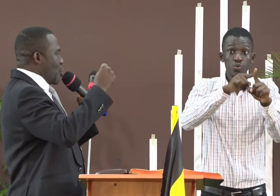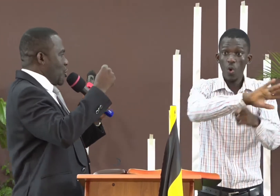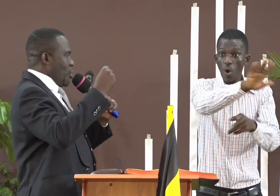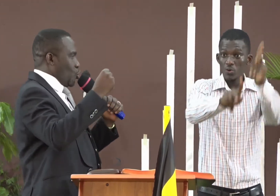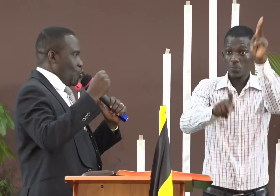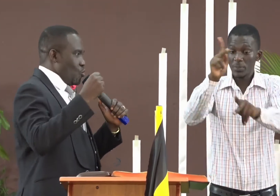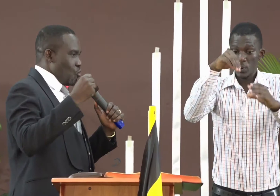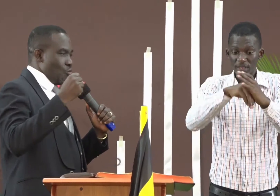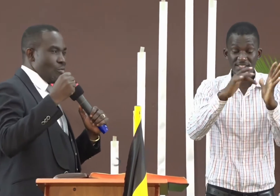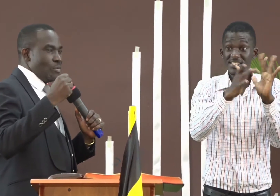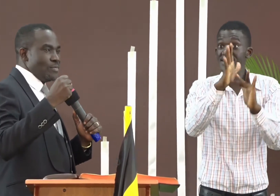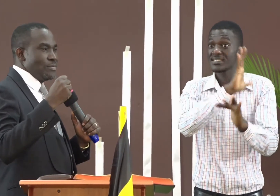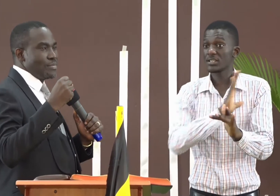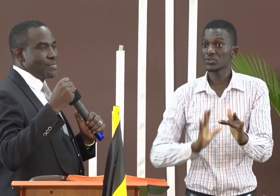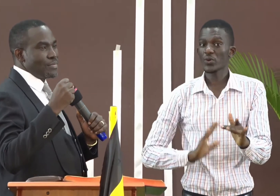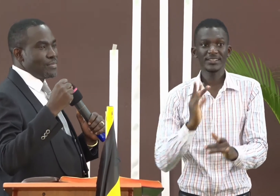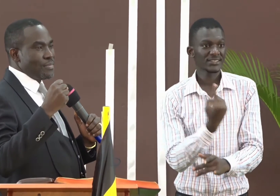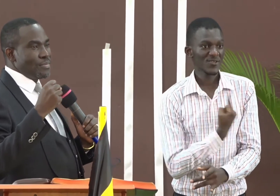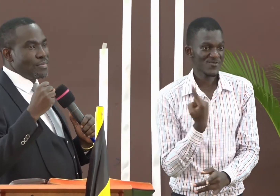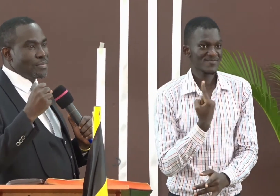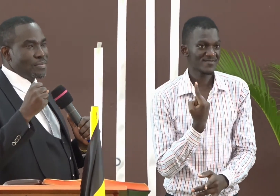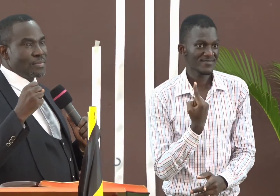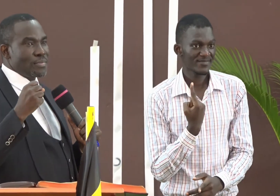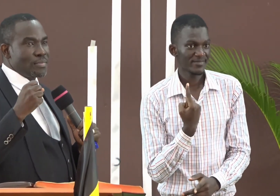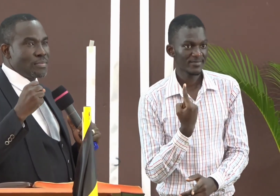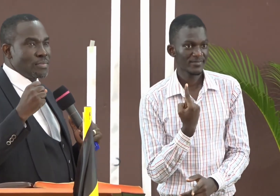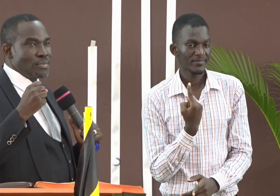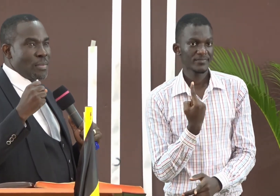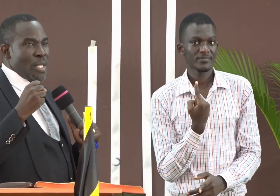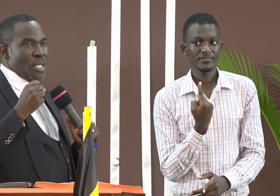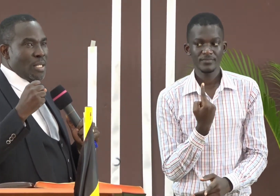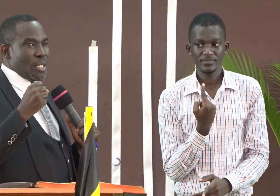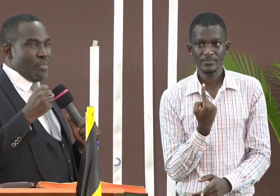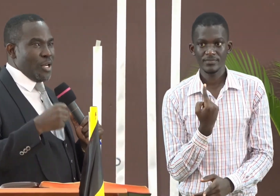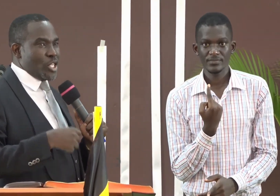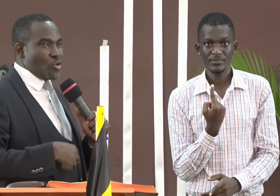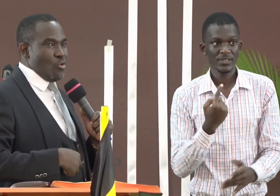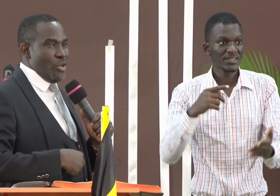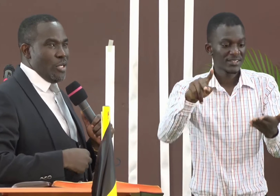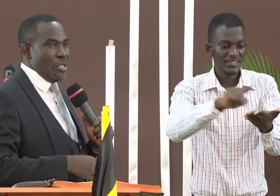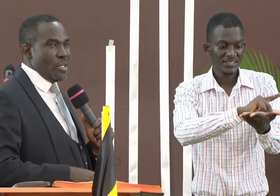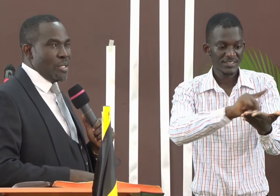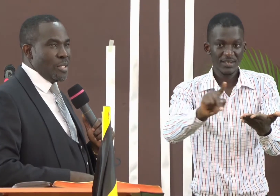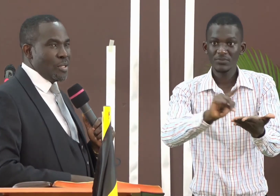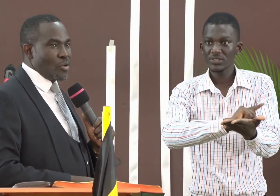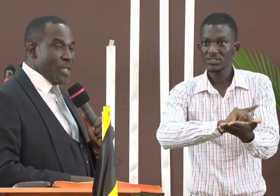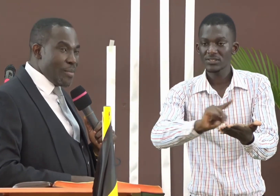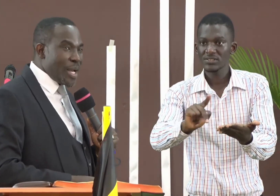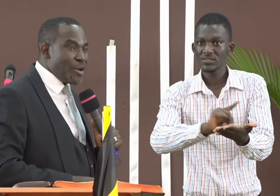mu Kristo Yesu. Only to those that are in Christ Jesus. Zaburi